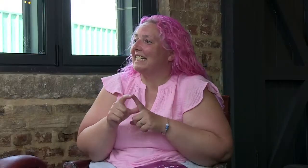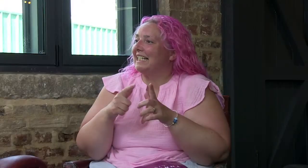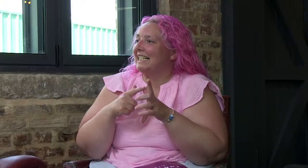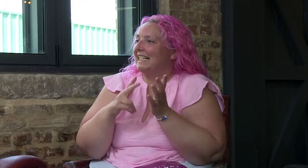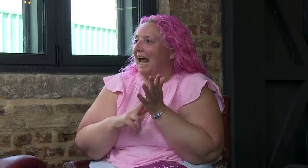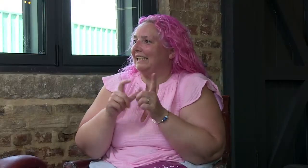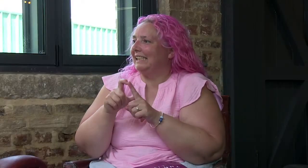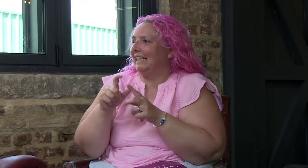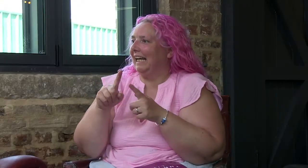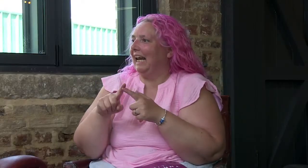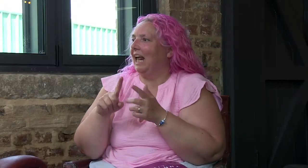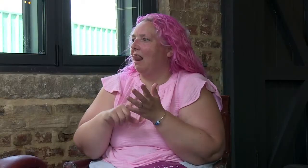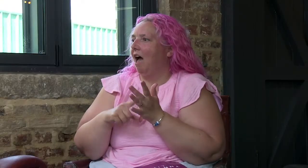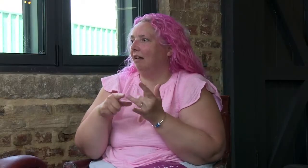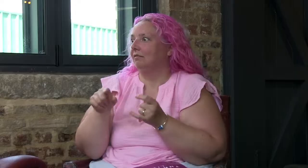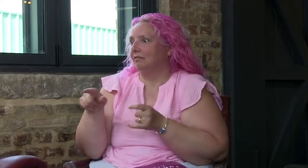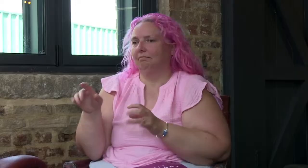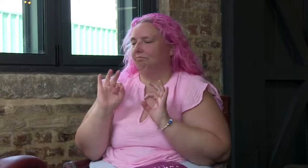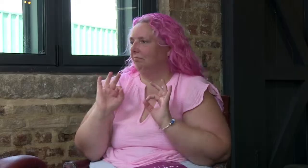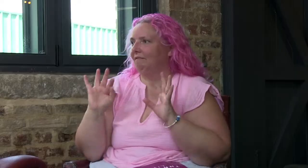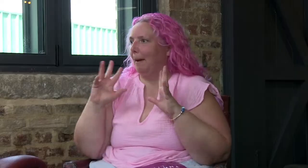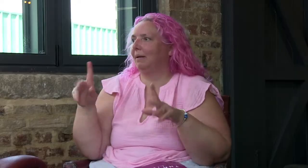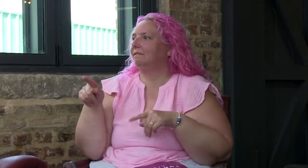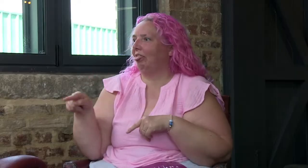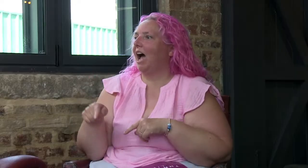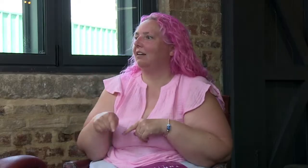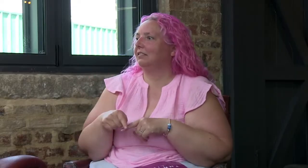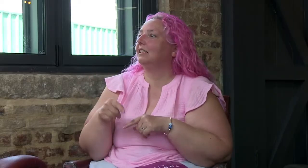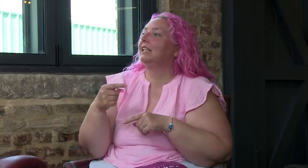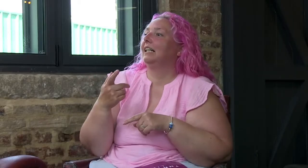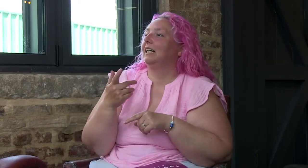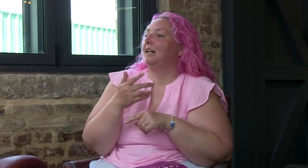intrigued. Yeah, they're alive. And that's it, you know.